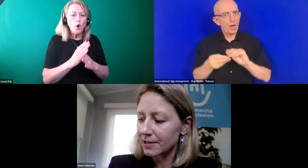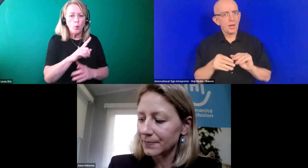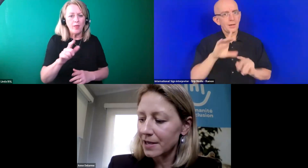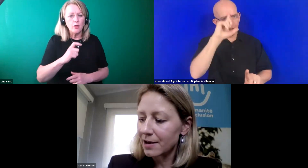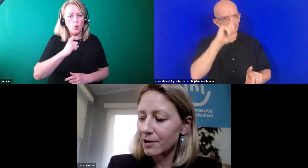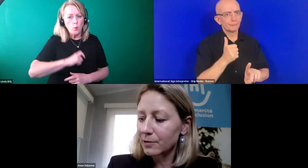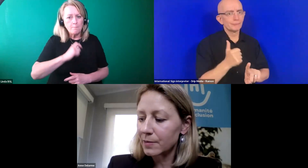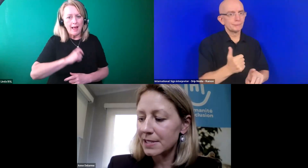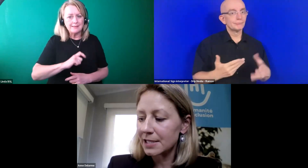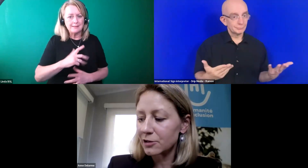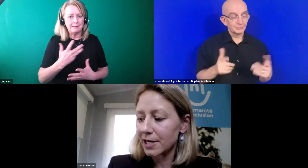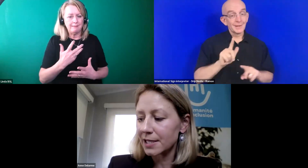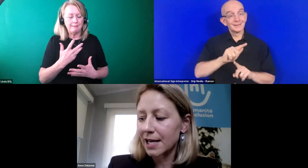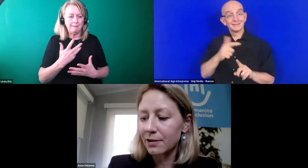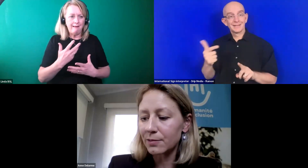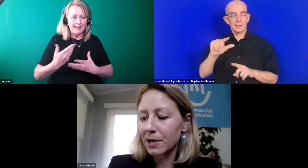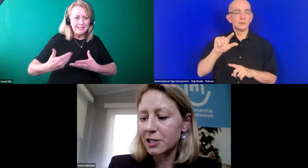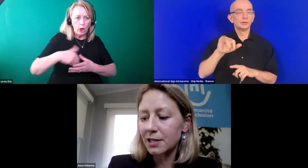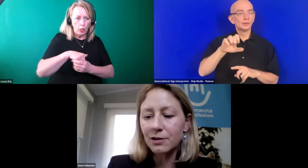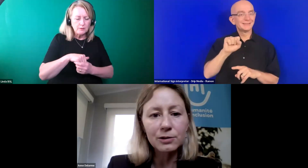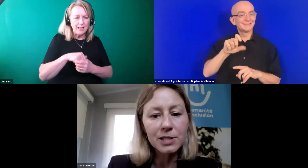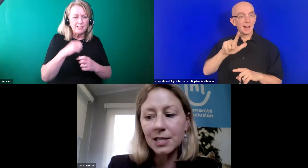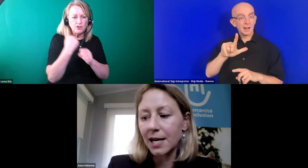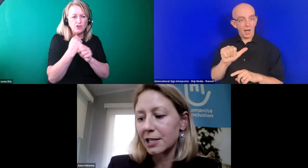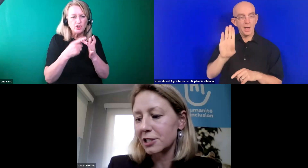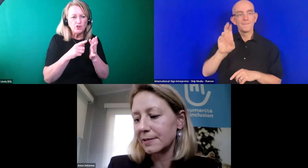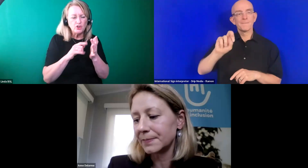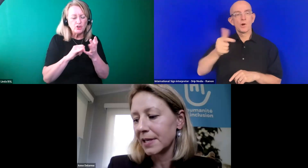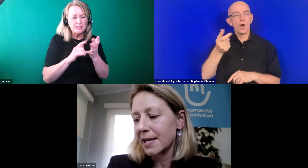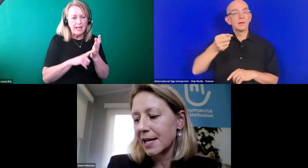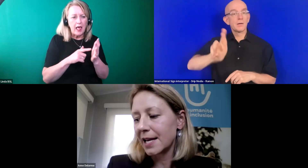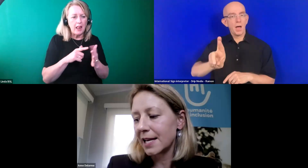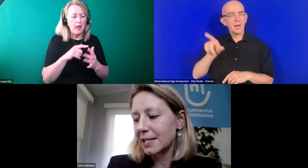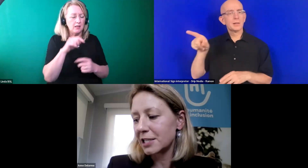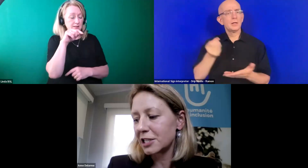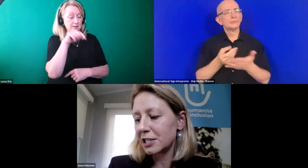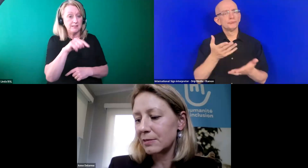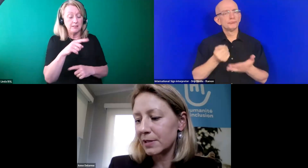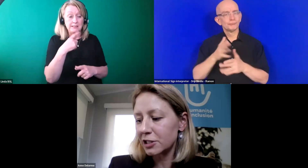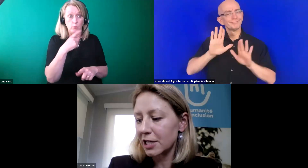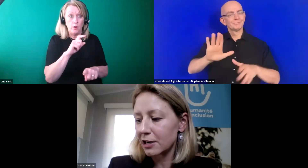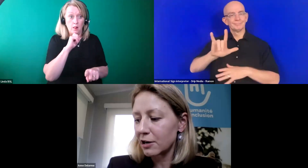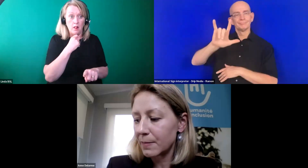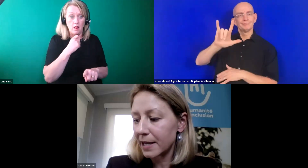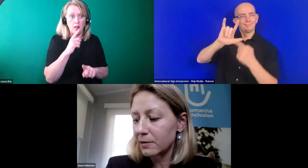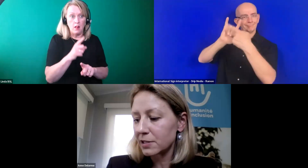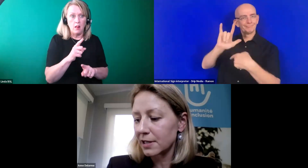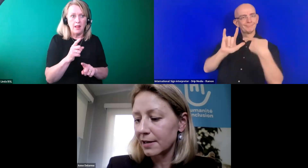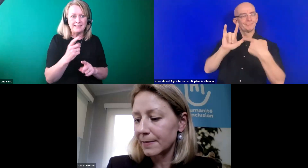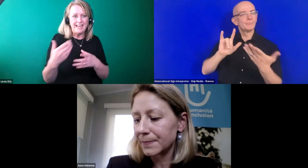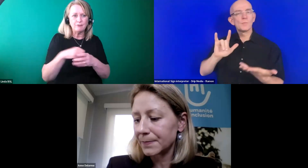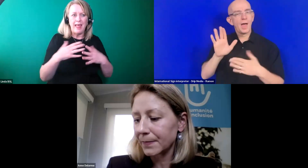inclusion on the Women's Integrated Health Project called WISH2ACTION. And she will share